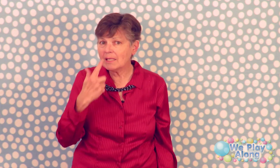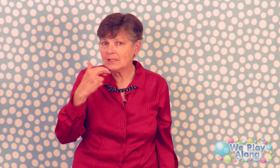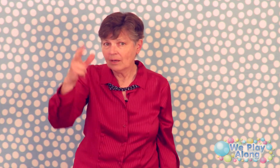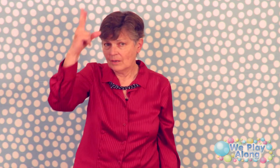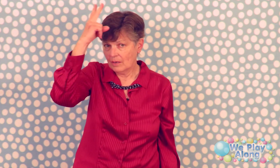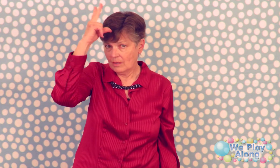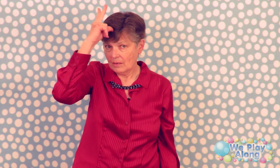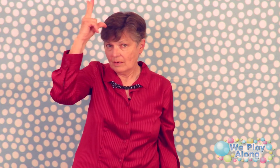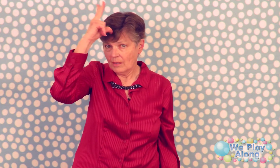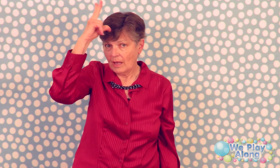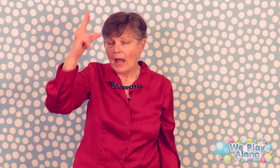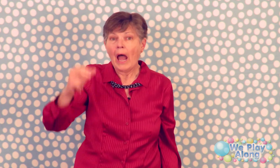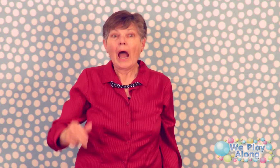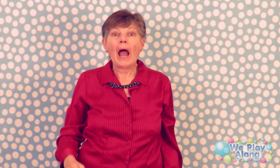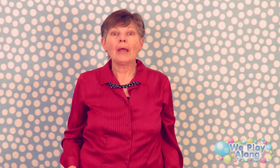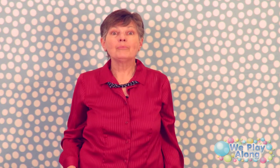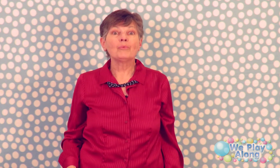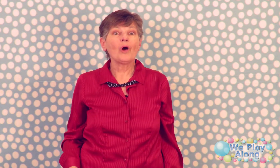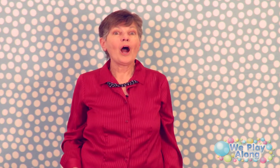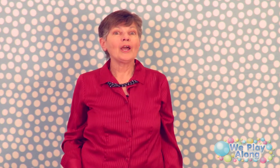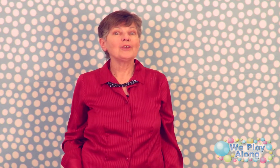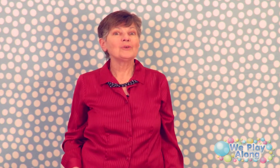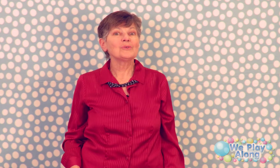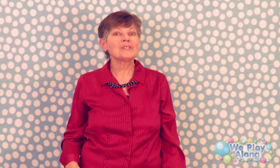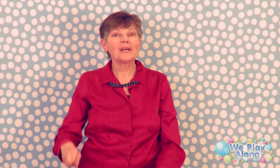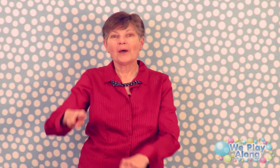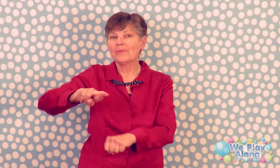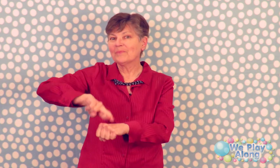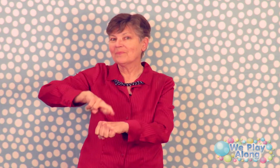Please, I brought you some."